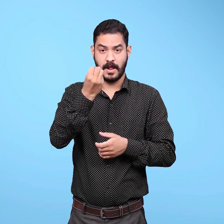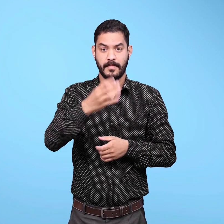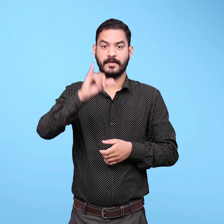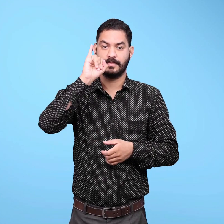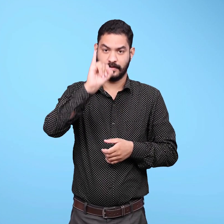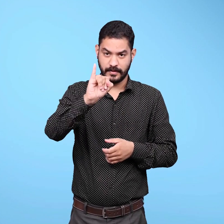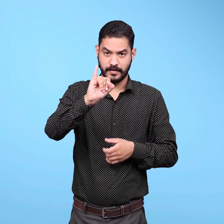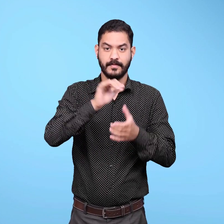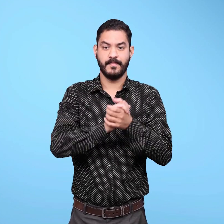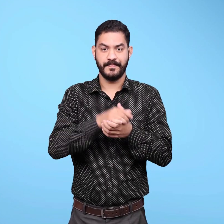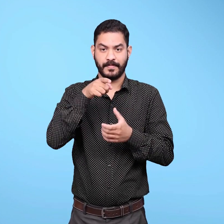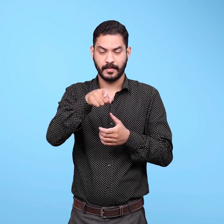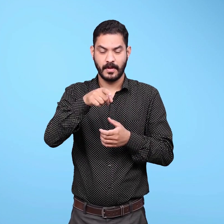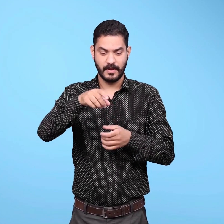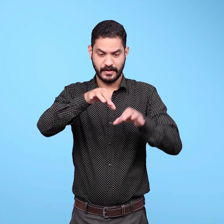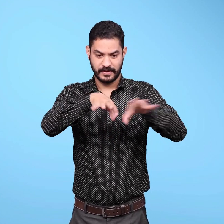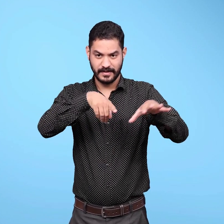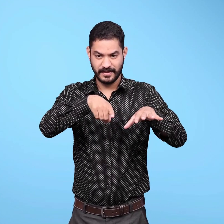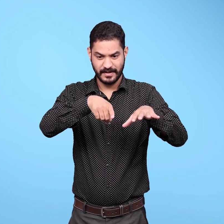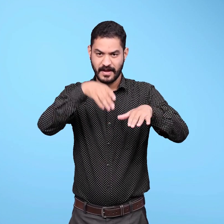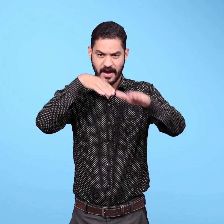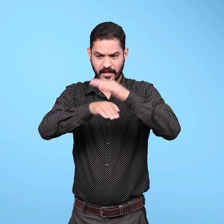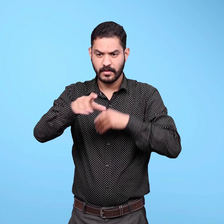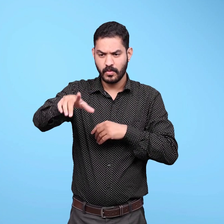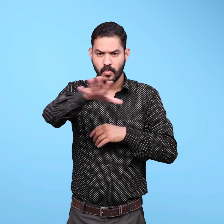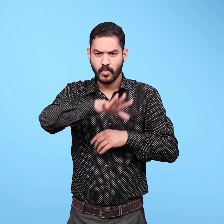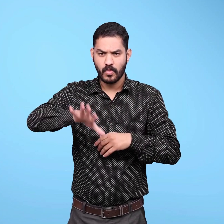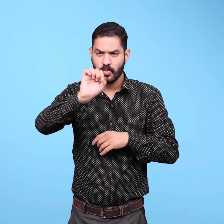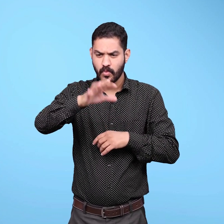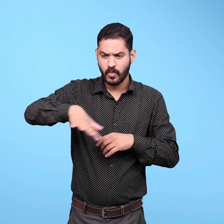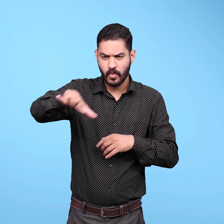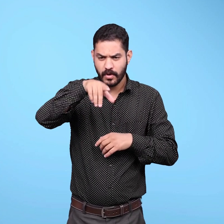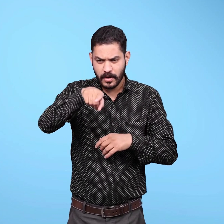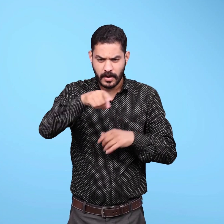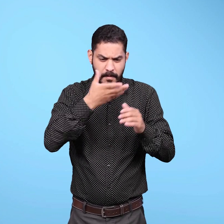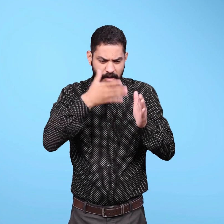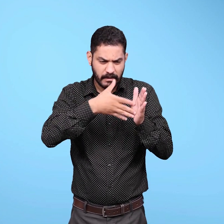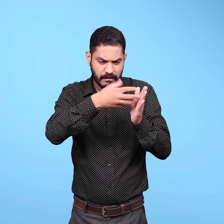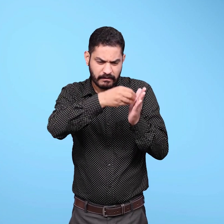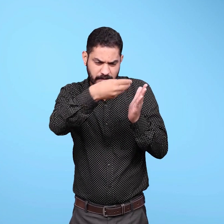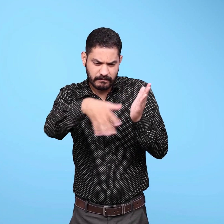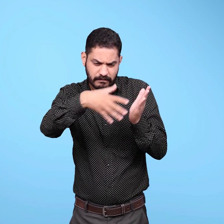6. Compare the drainage system in your locality with that of the cities mentioned in the